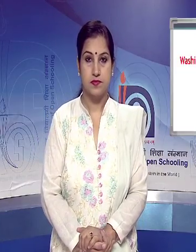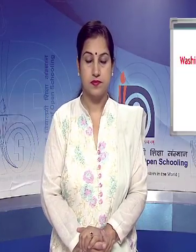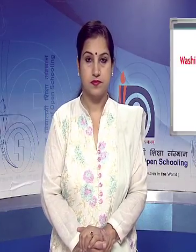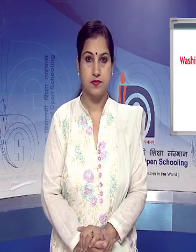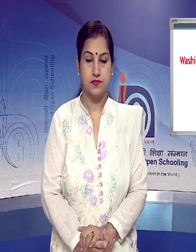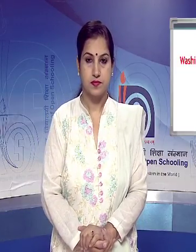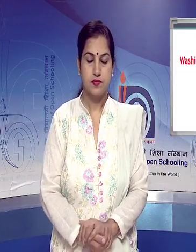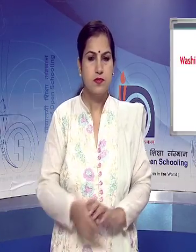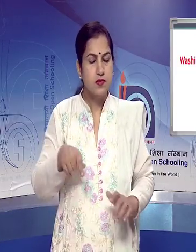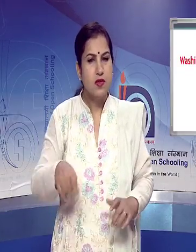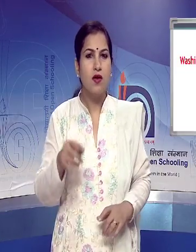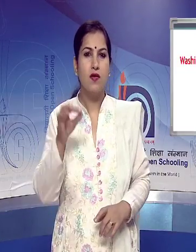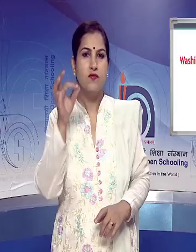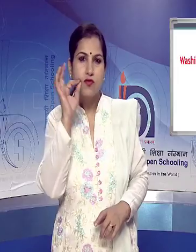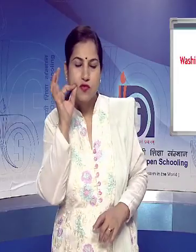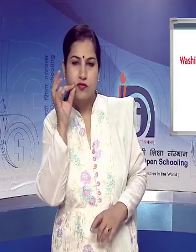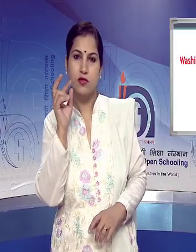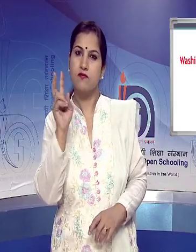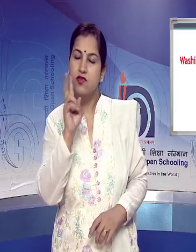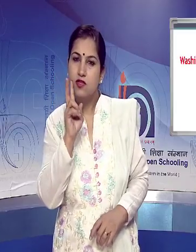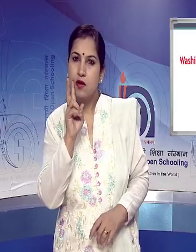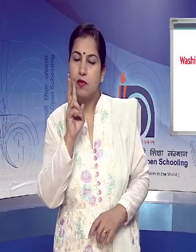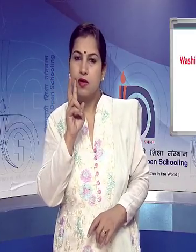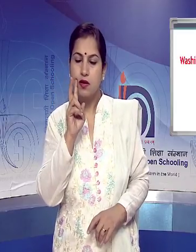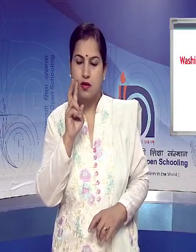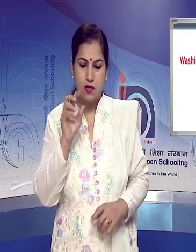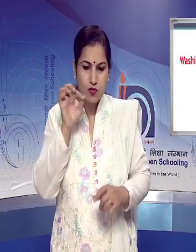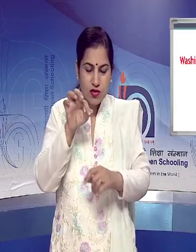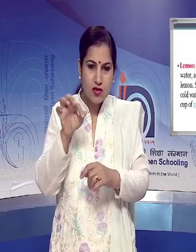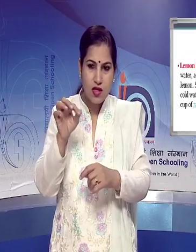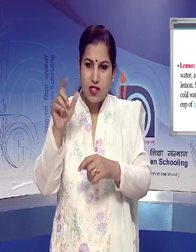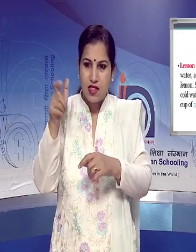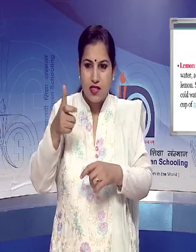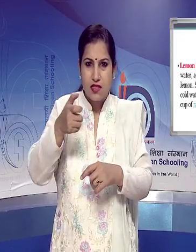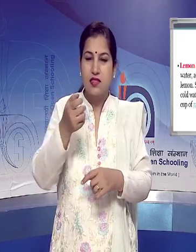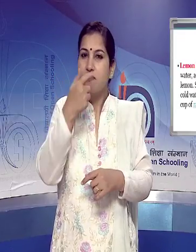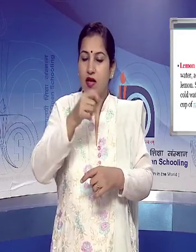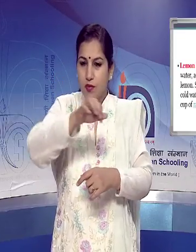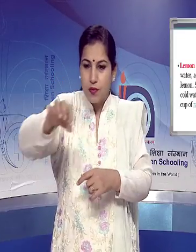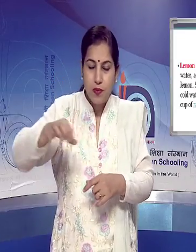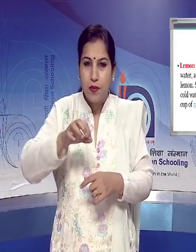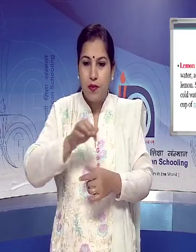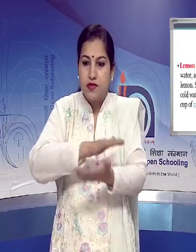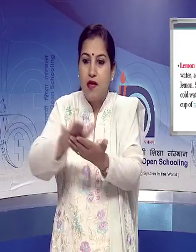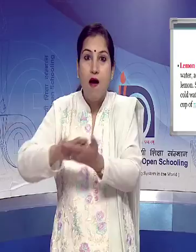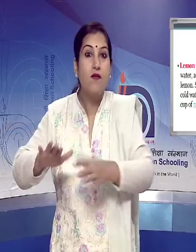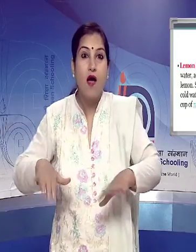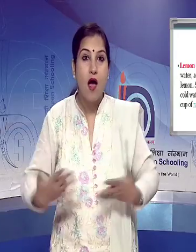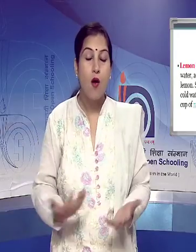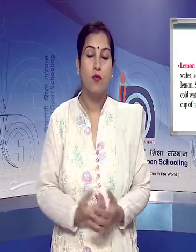Washing pests out of vegetables and fruits. Lemon bath. Let's